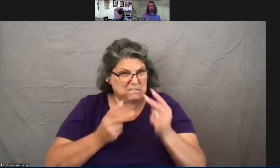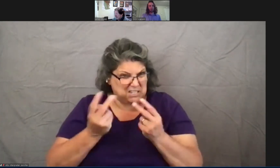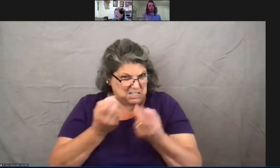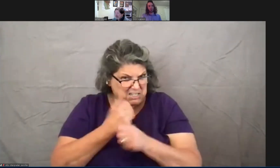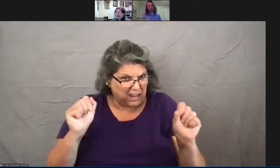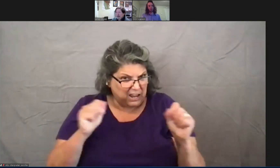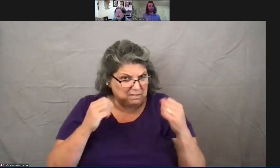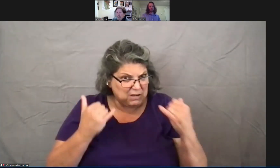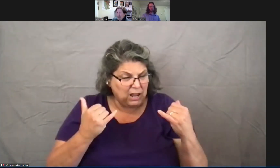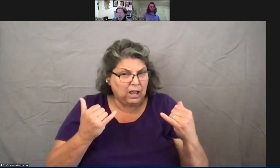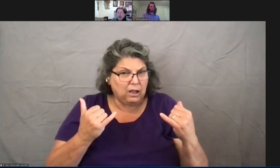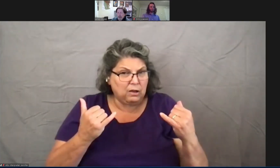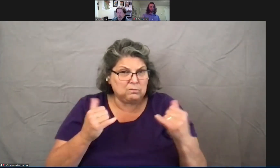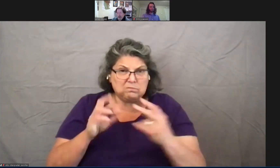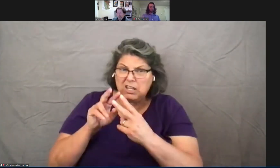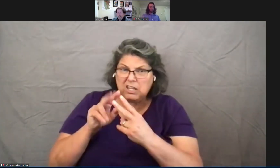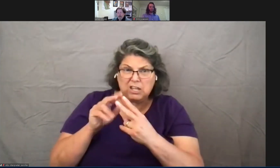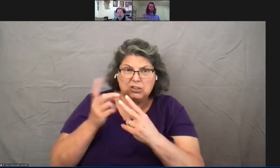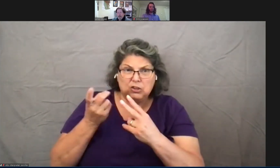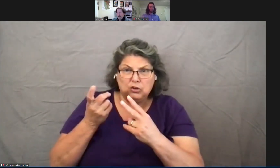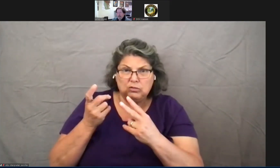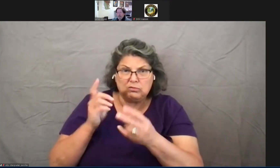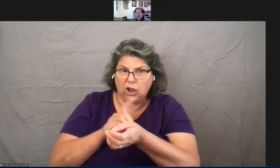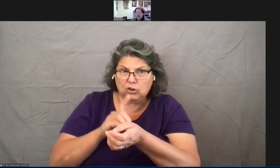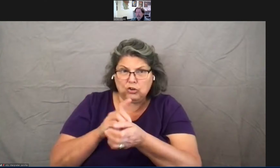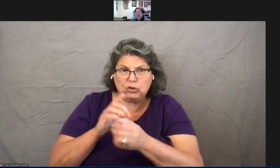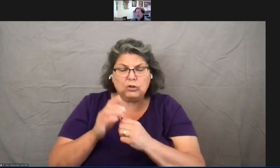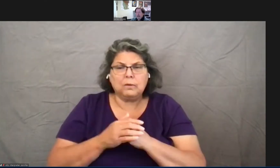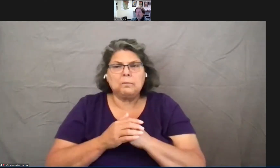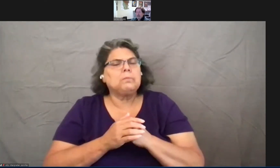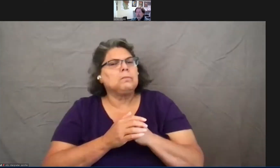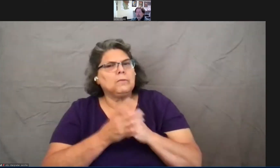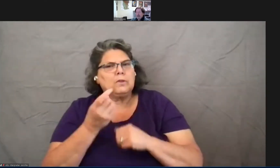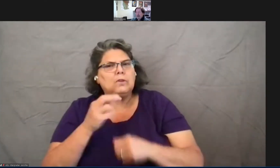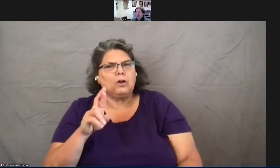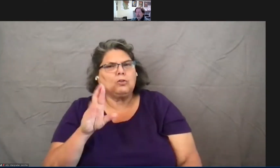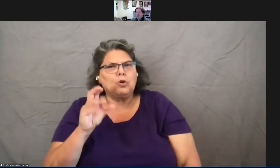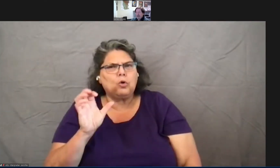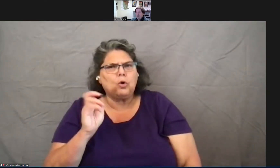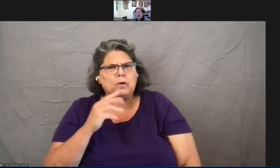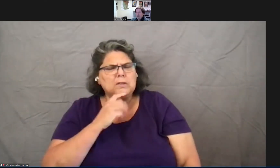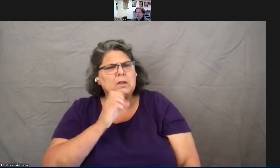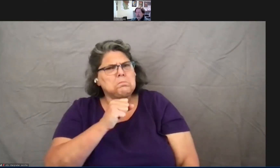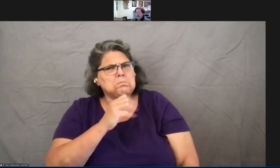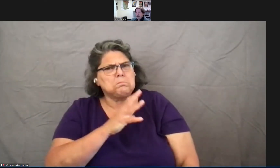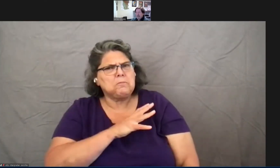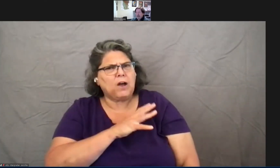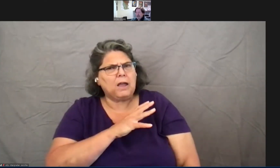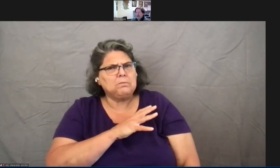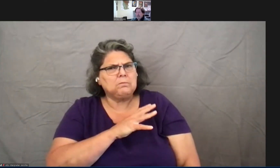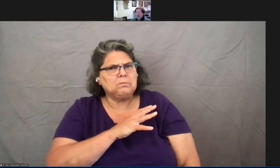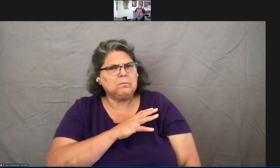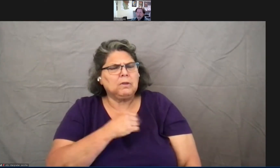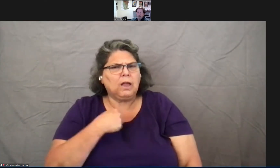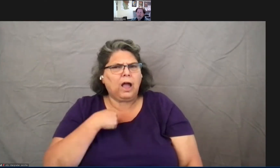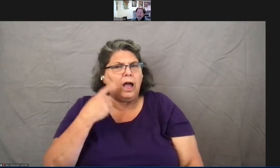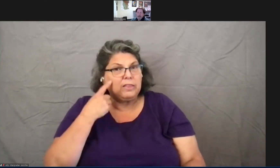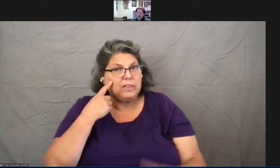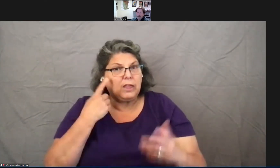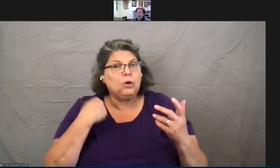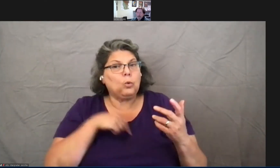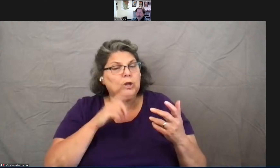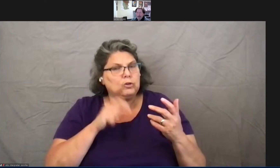Dr. Coren or Dr. Miller? Yeah, it would be, it's fine. Yeah, I think that we should